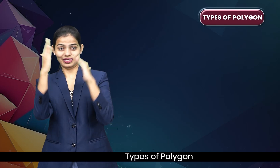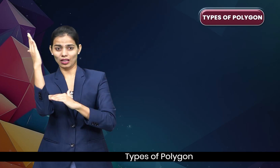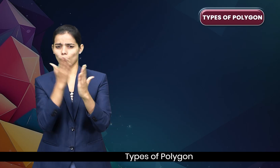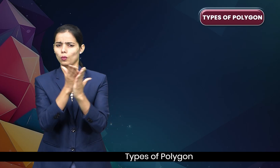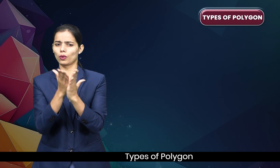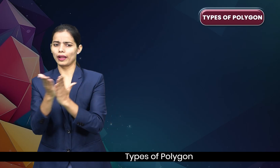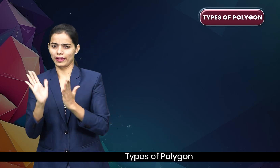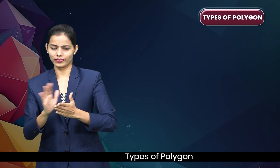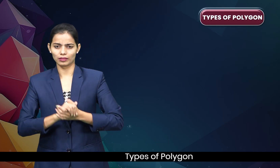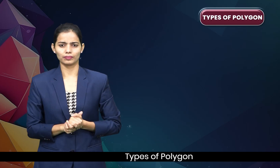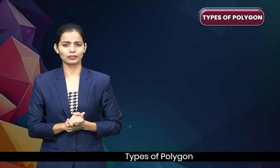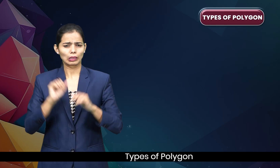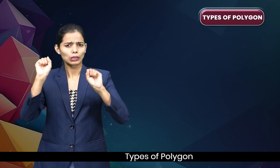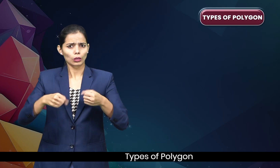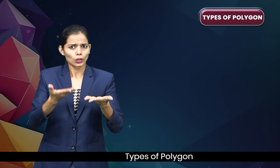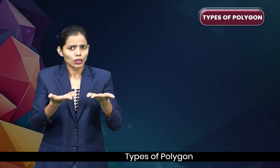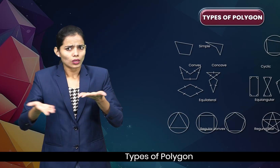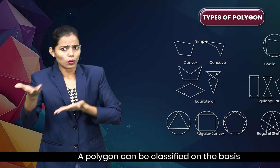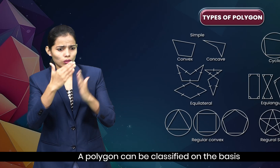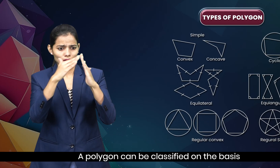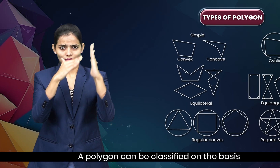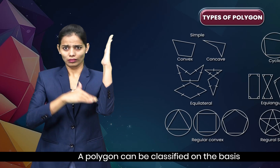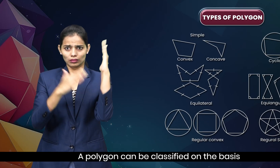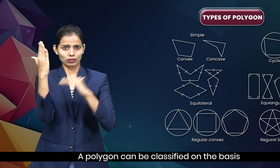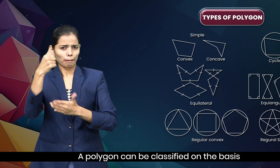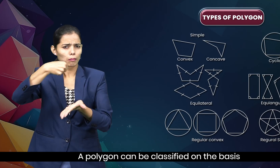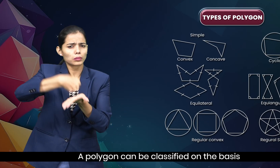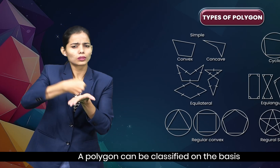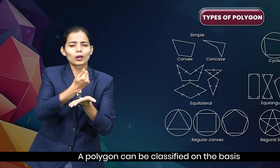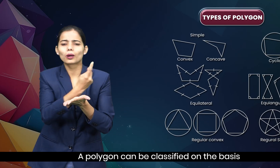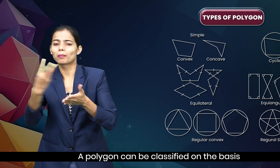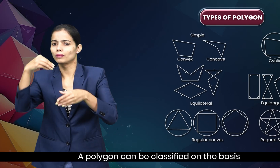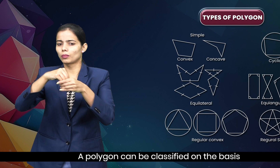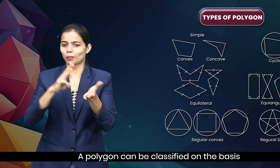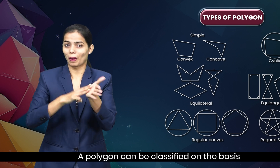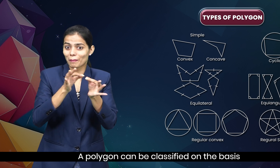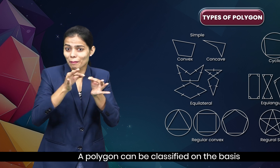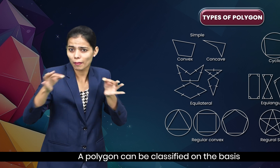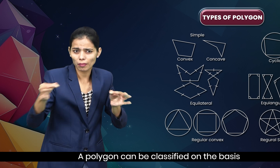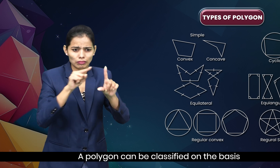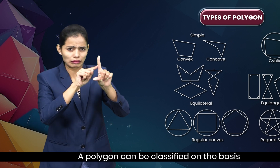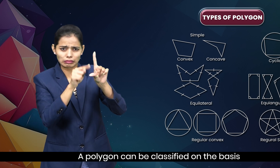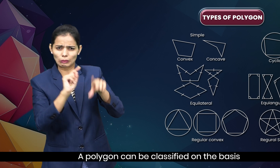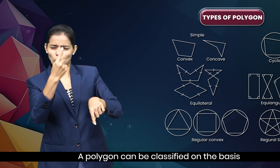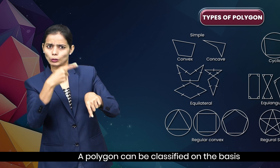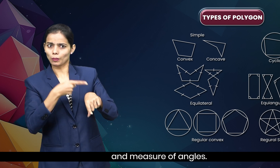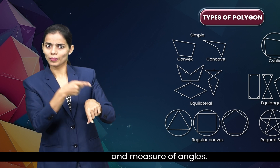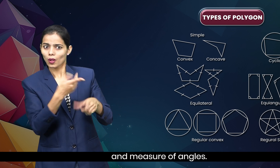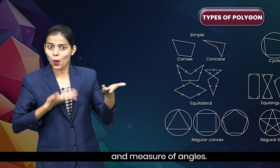Types of polygon. A polygon can be classified on the basis of the number of sides and measure